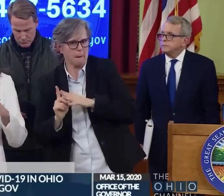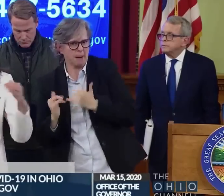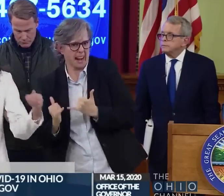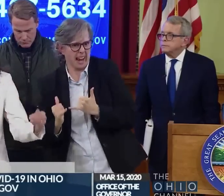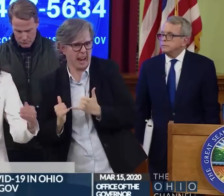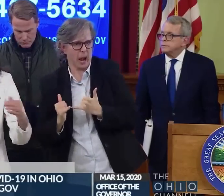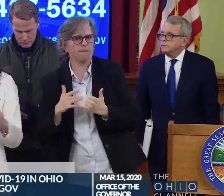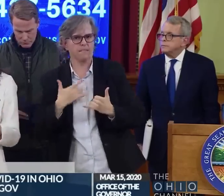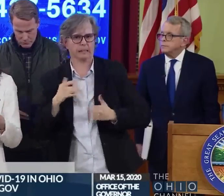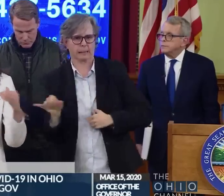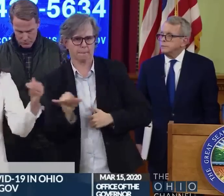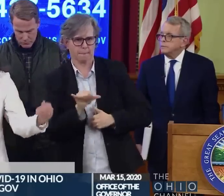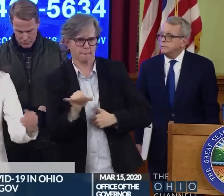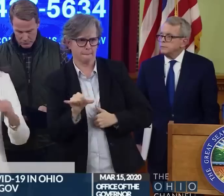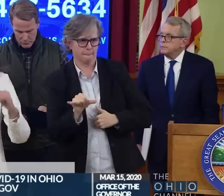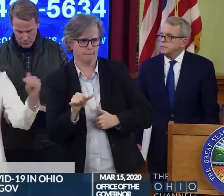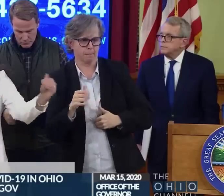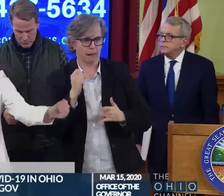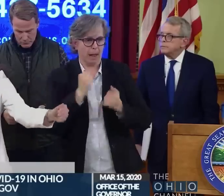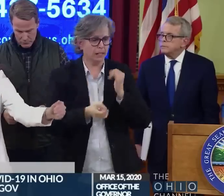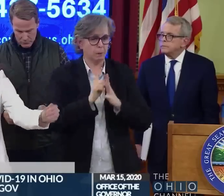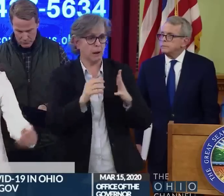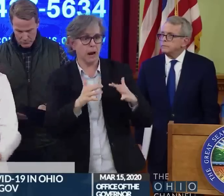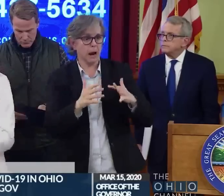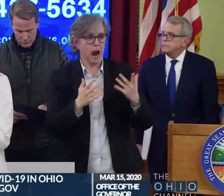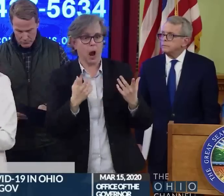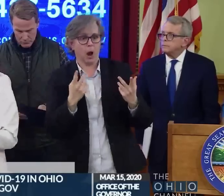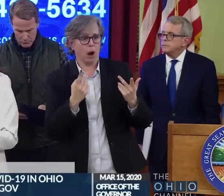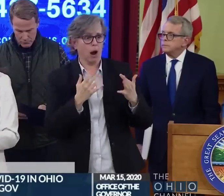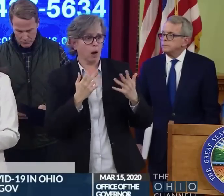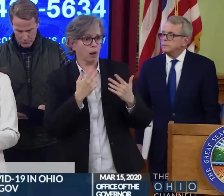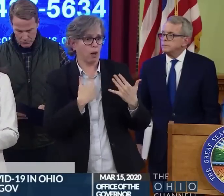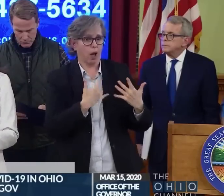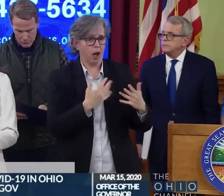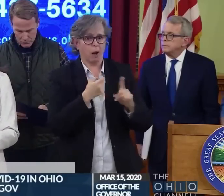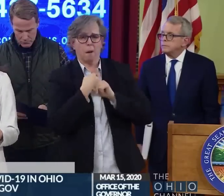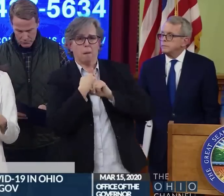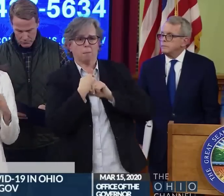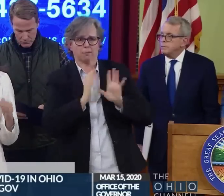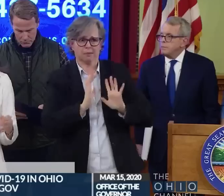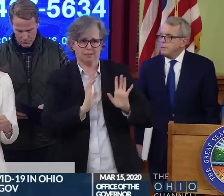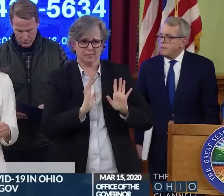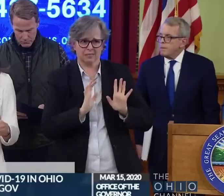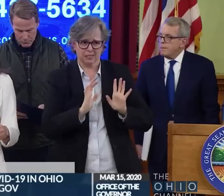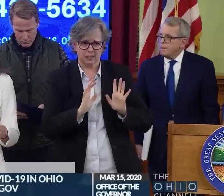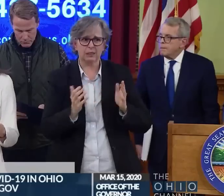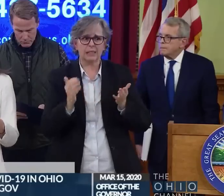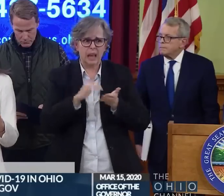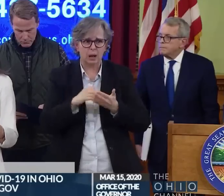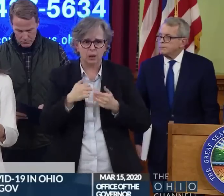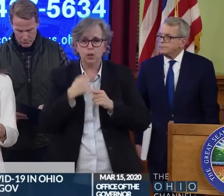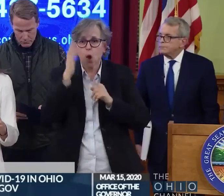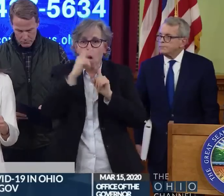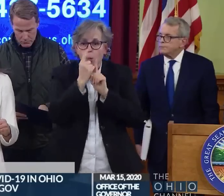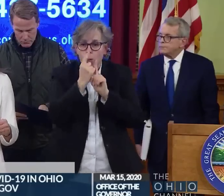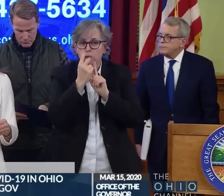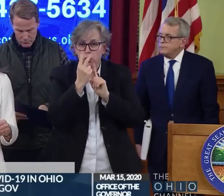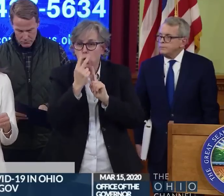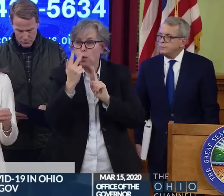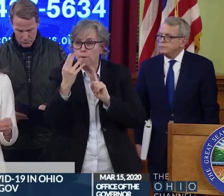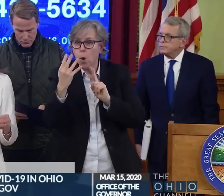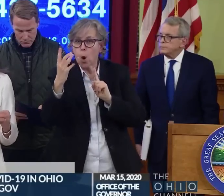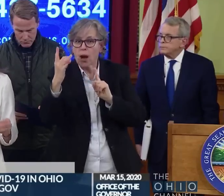that exponential 2 to 3 people spread that creates the surge. We are in the time of evacuating from a